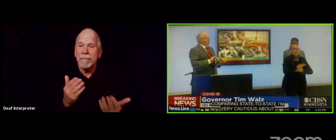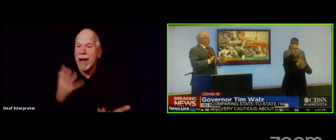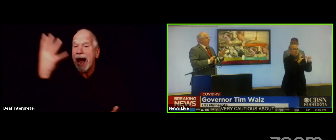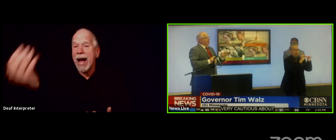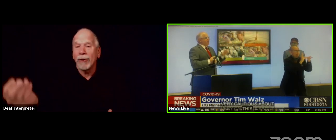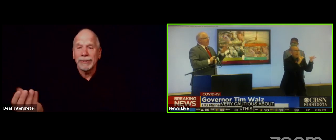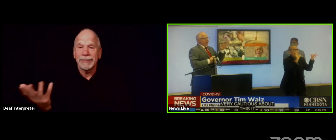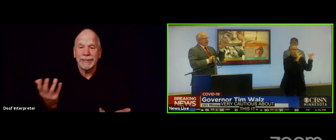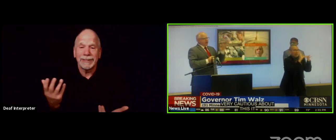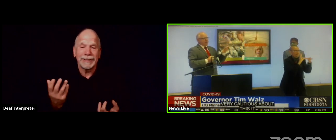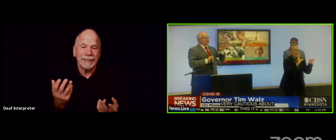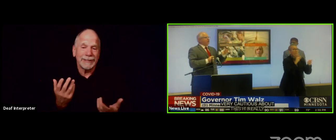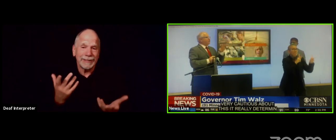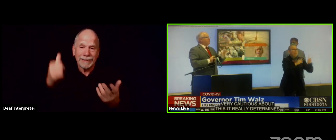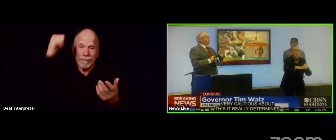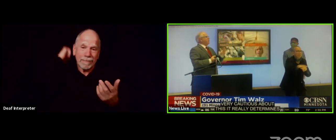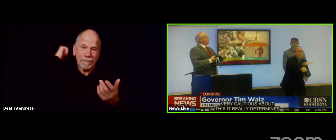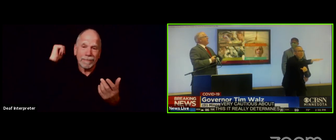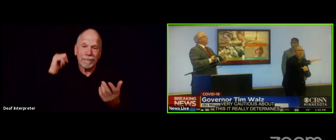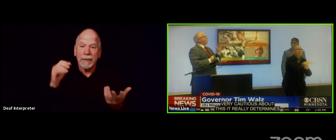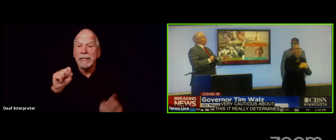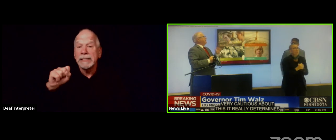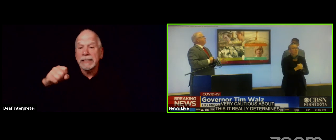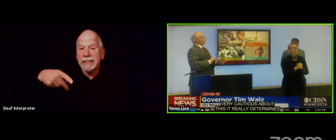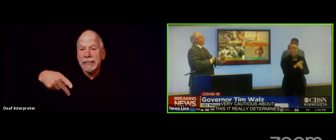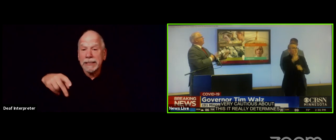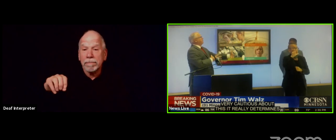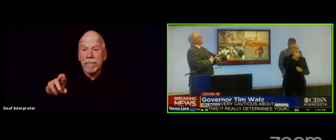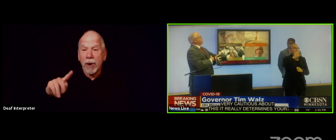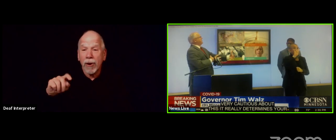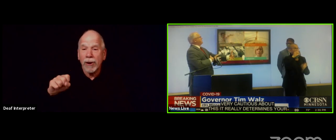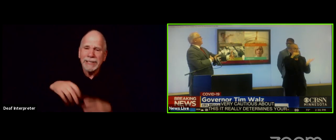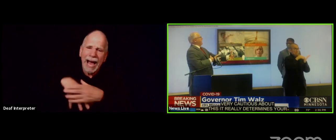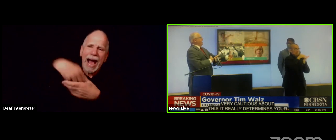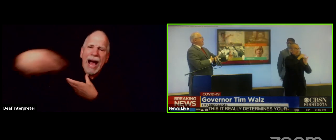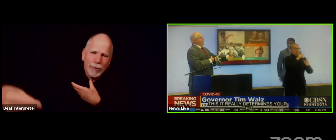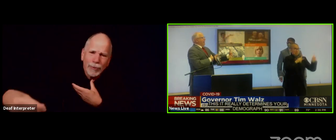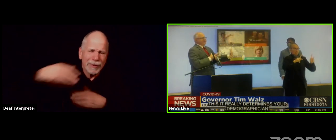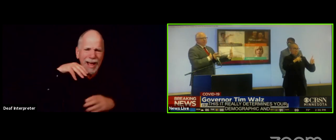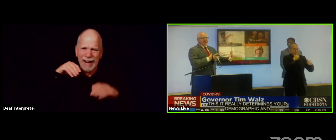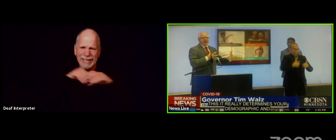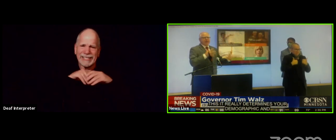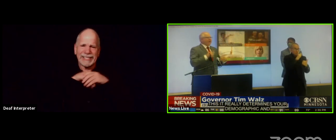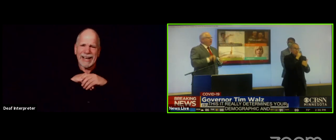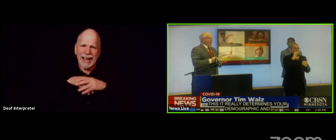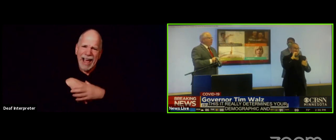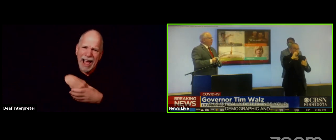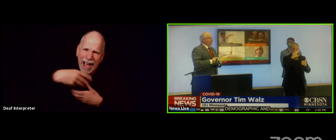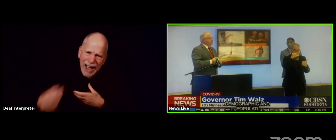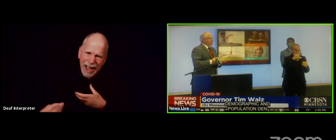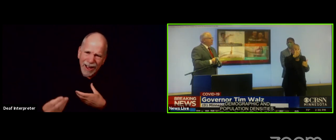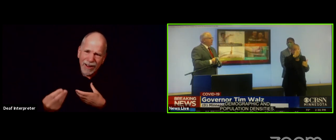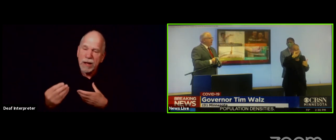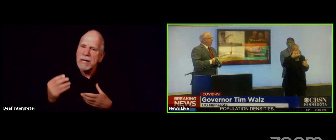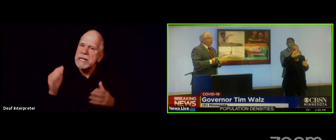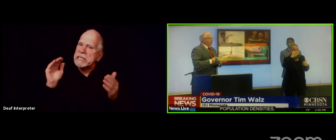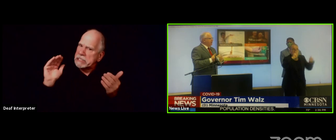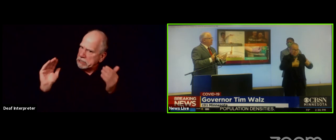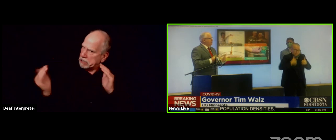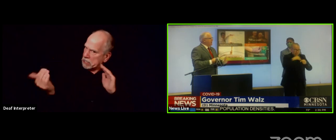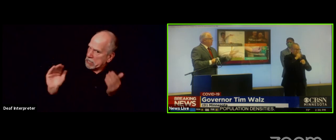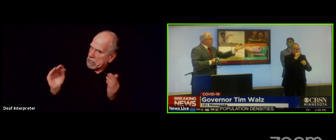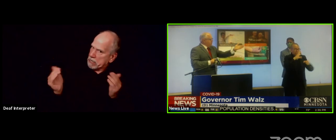densities. Having a urban area of 3.7 million people with the Twin Cities area has a big impact on how things